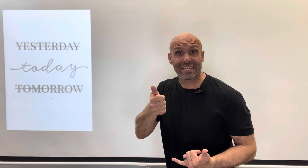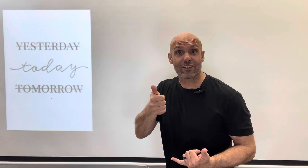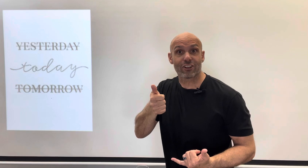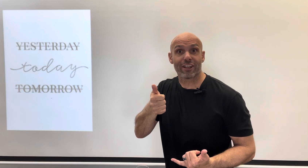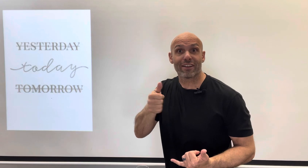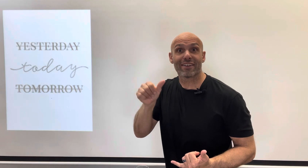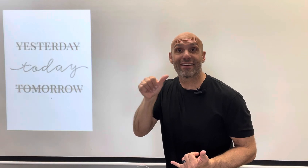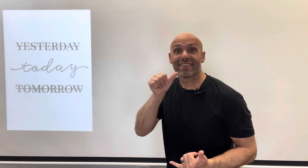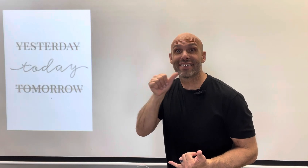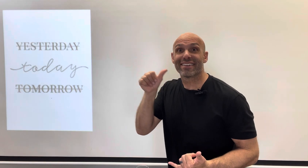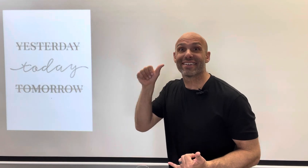yesterday.